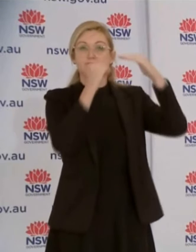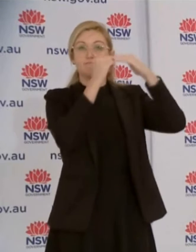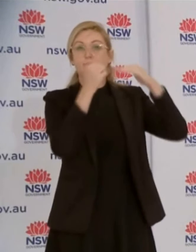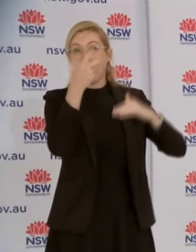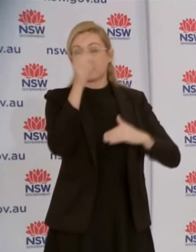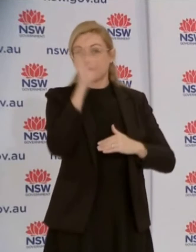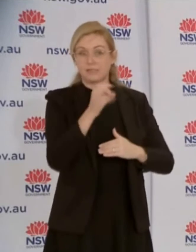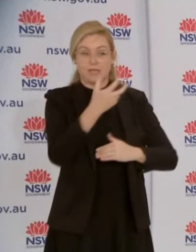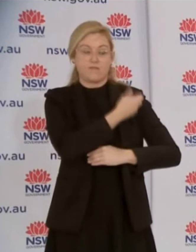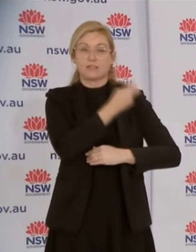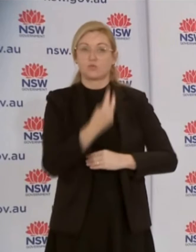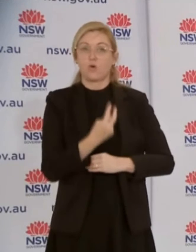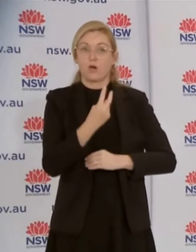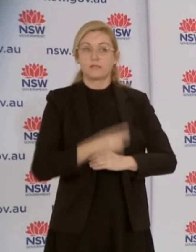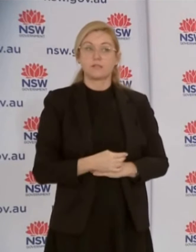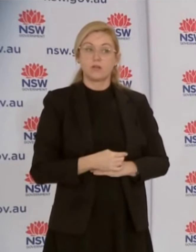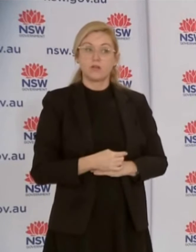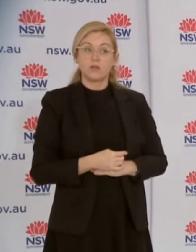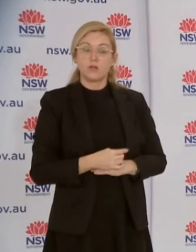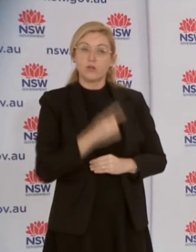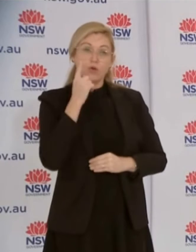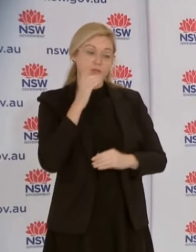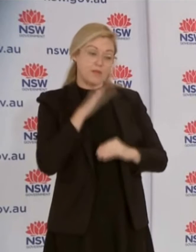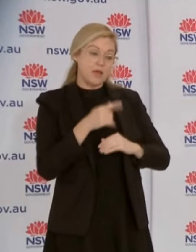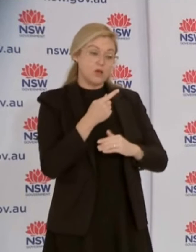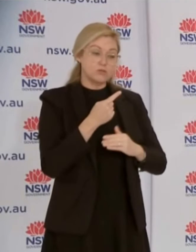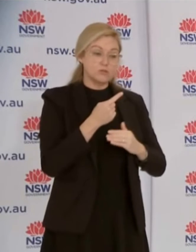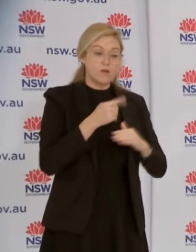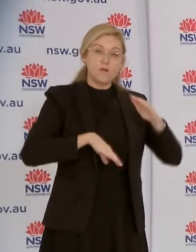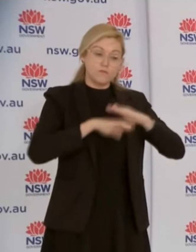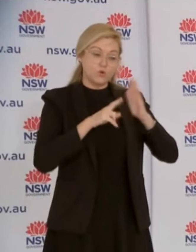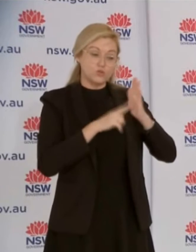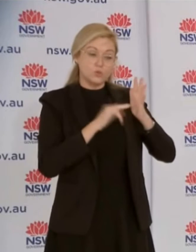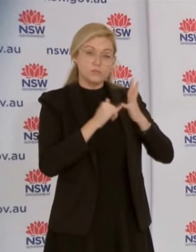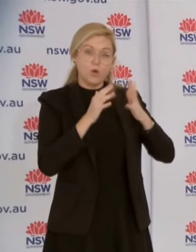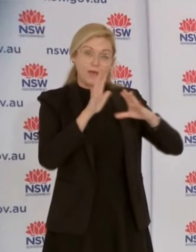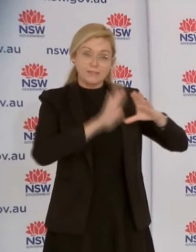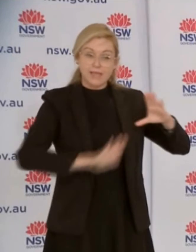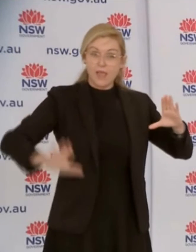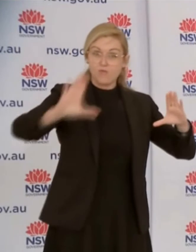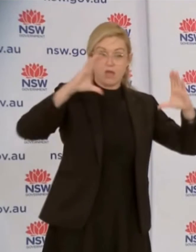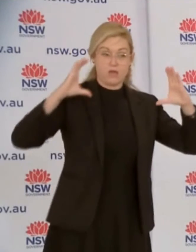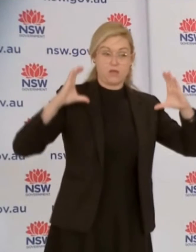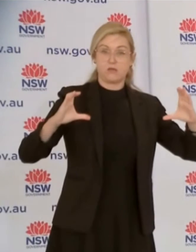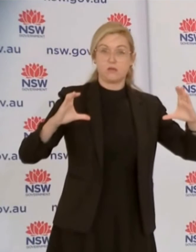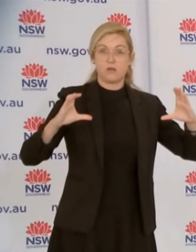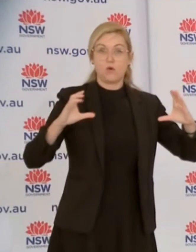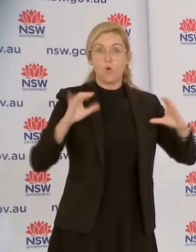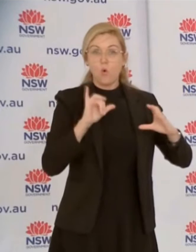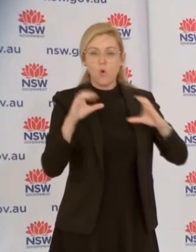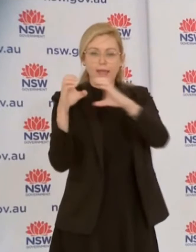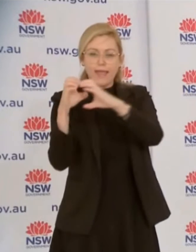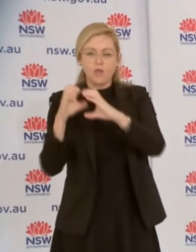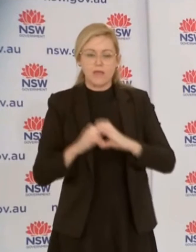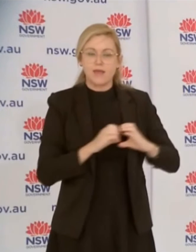state figure, or will you be looking at it in areas of breakdown in terms of, if a certain area hasn't got to 70%, will